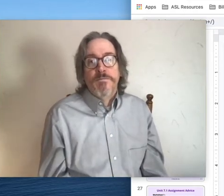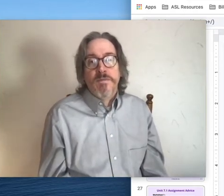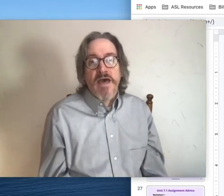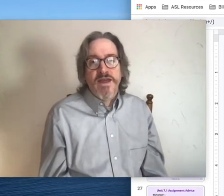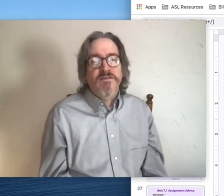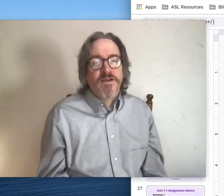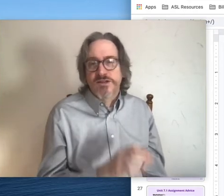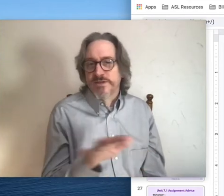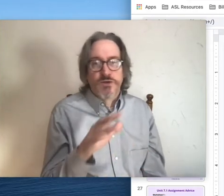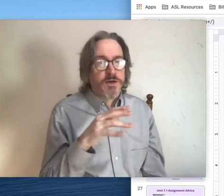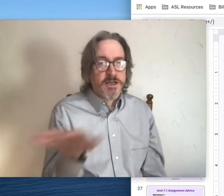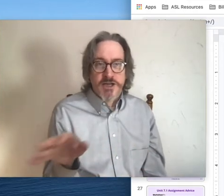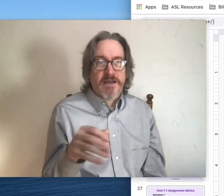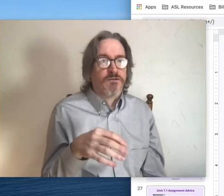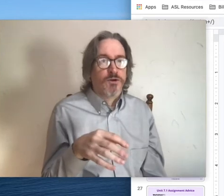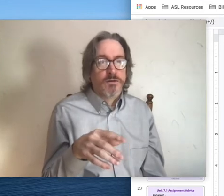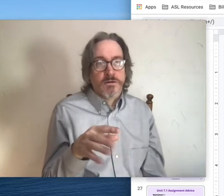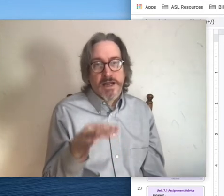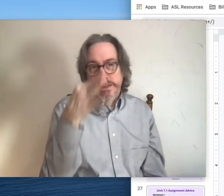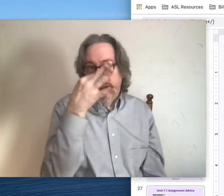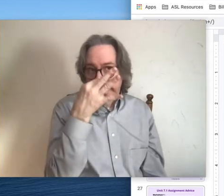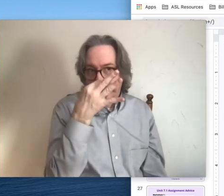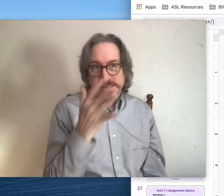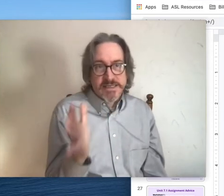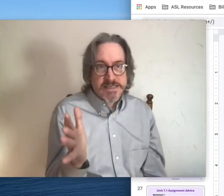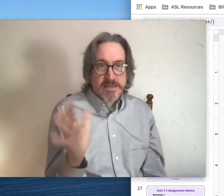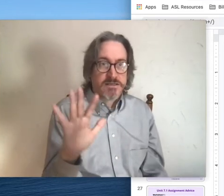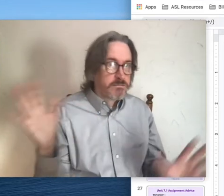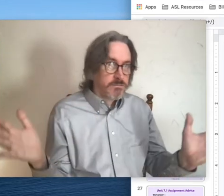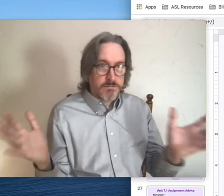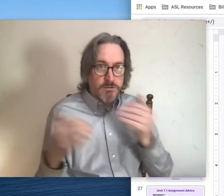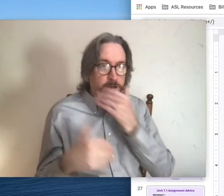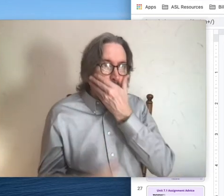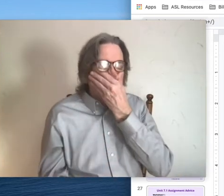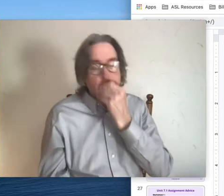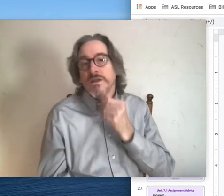And then he fingerspells durian, jackfruit, and explains because it stinks.